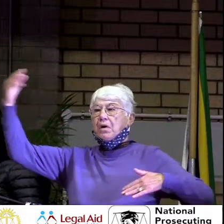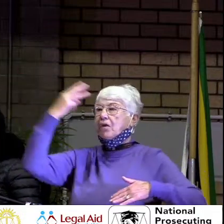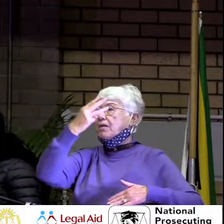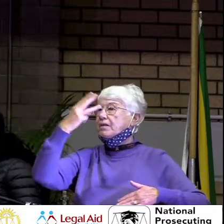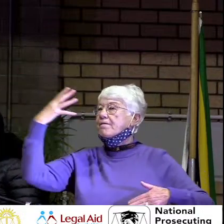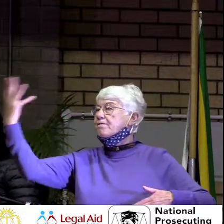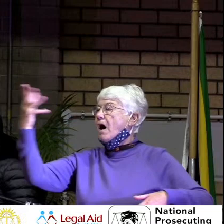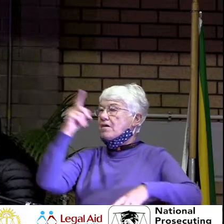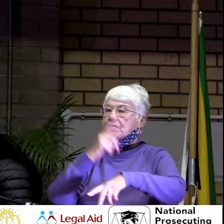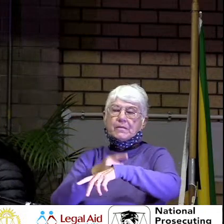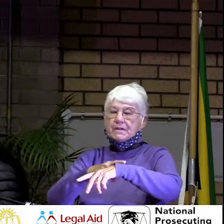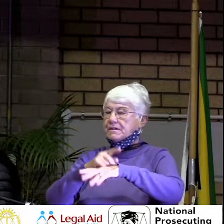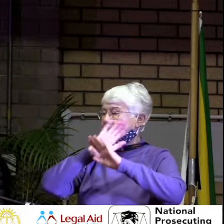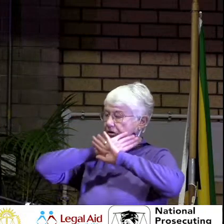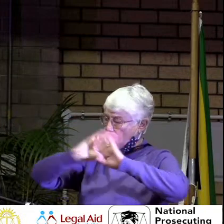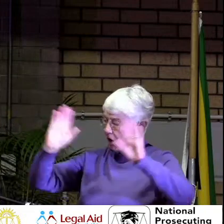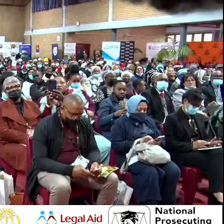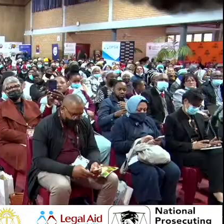much.